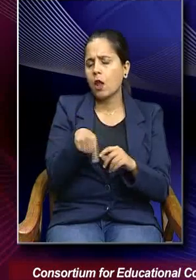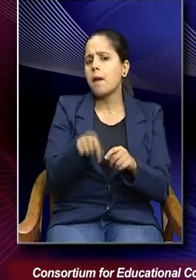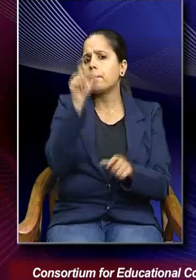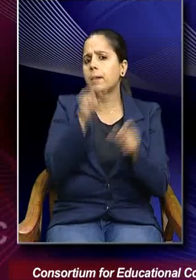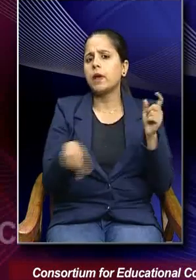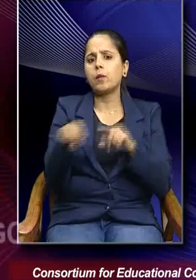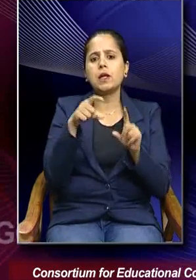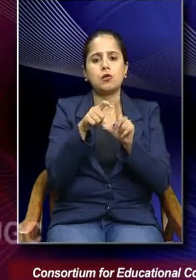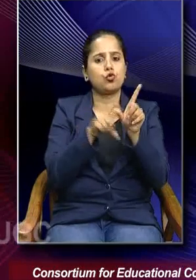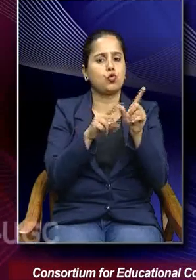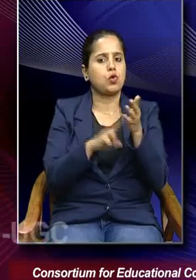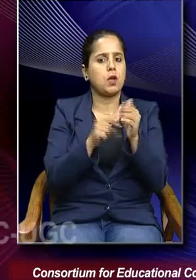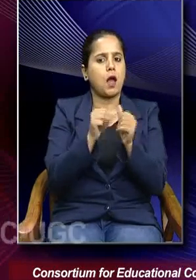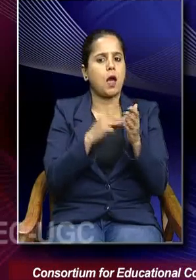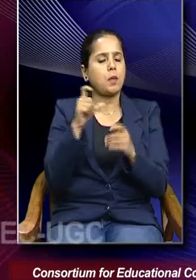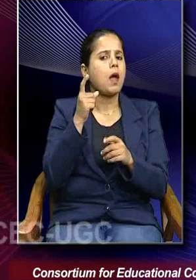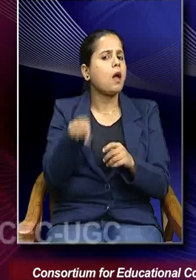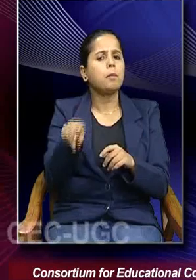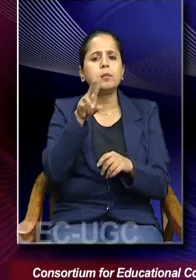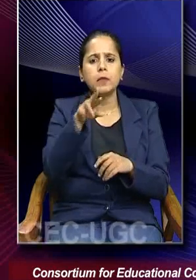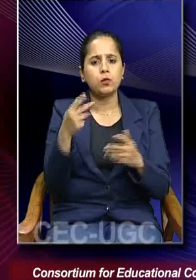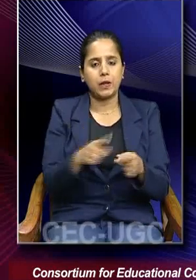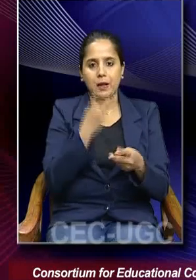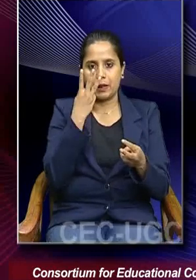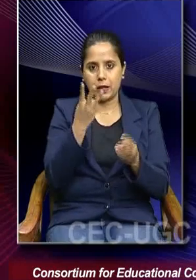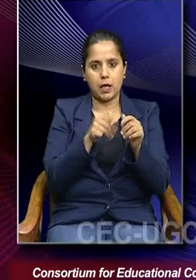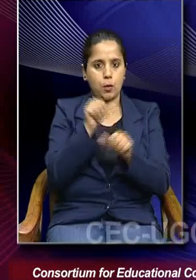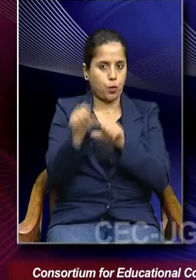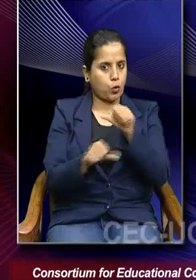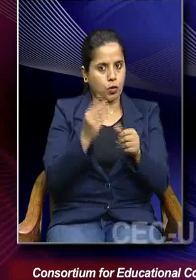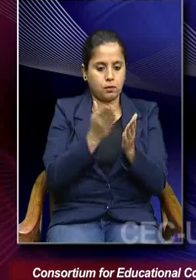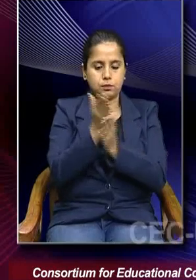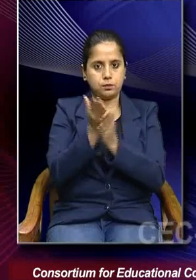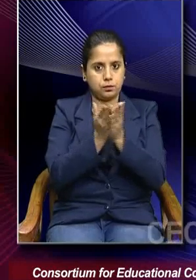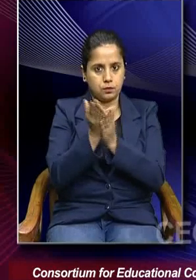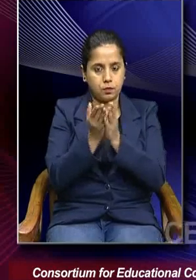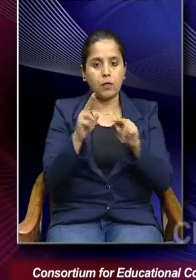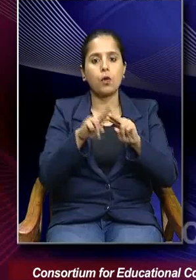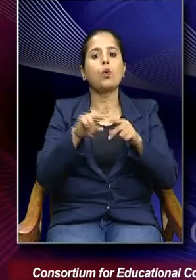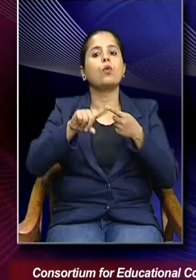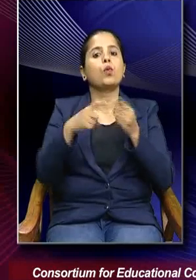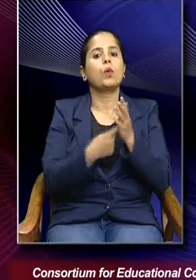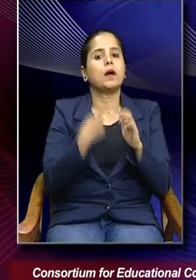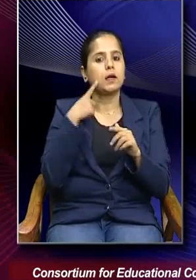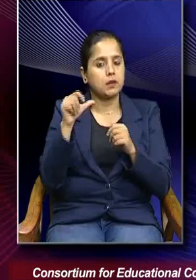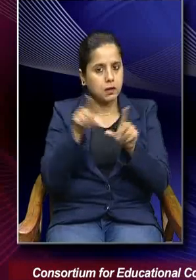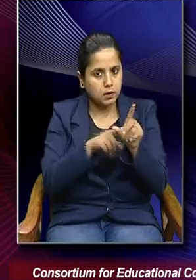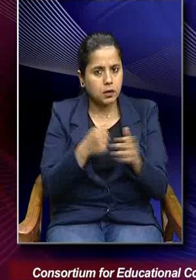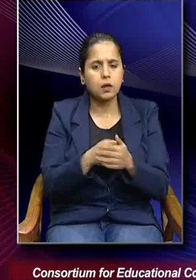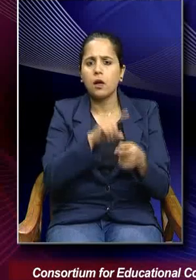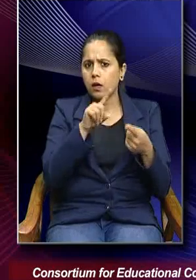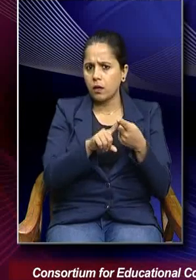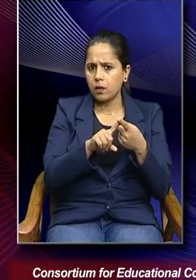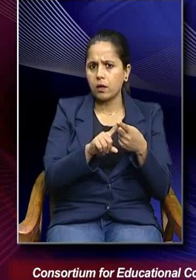population dynamics. So, we look into these three processes, which is fertility and fecundity. Fertility